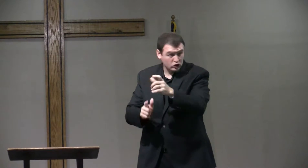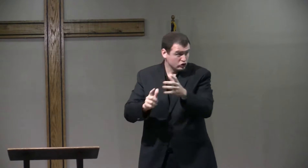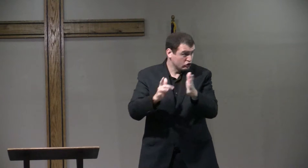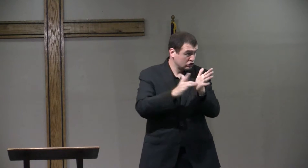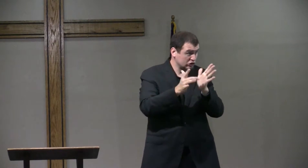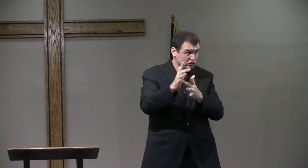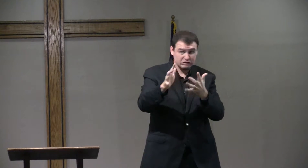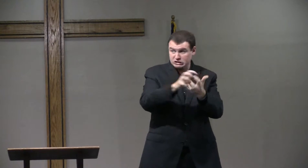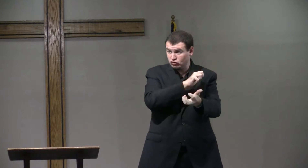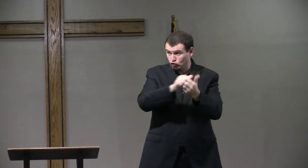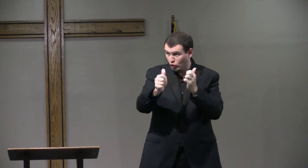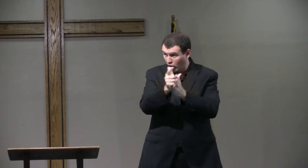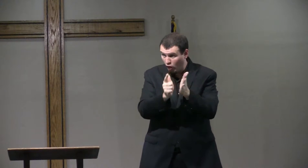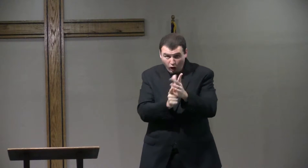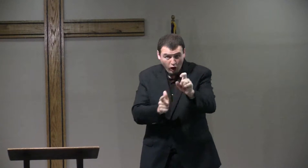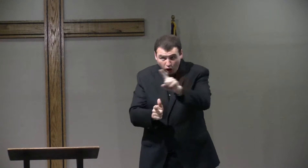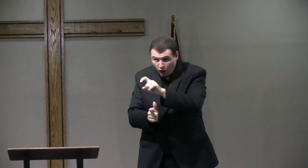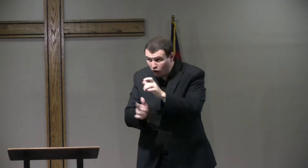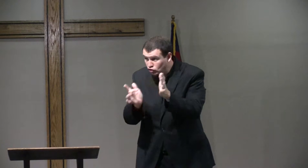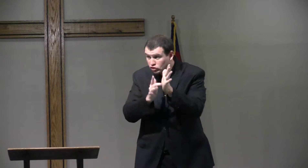Jesus coming to destroy the law. Is that right?